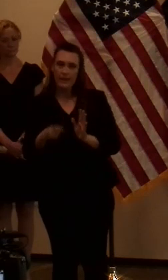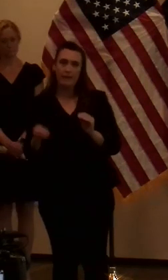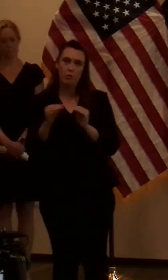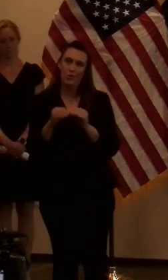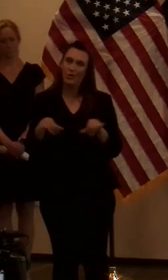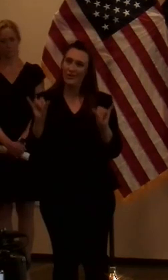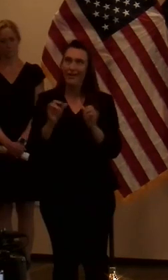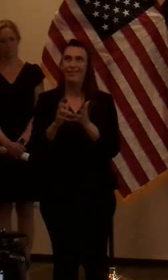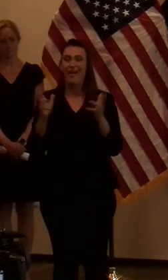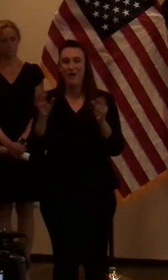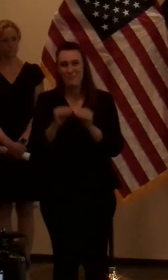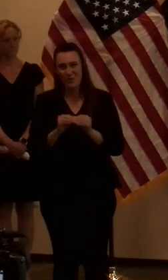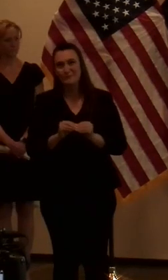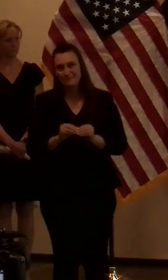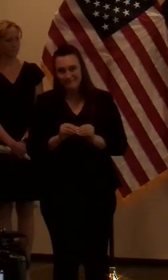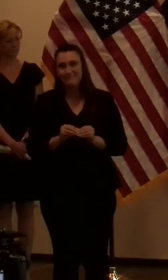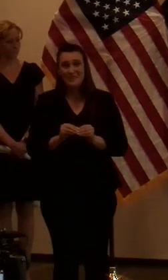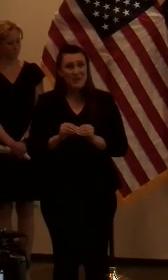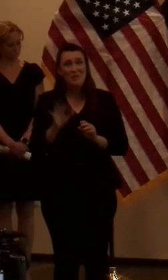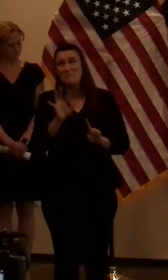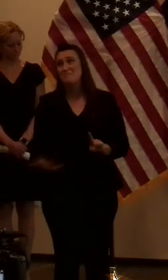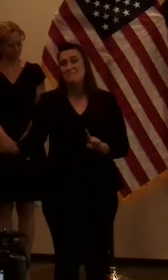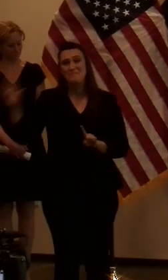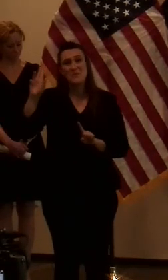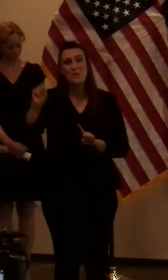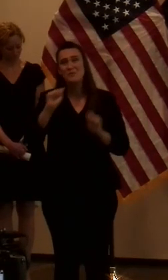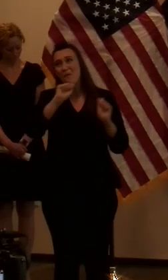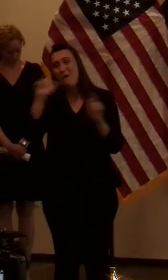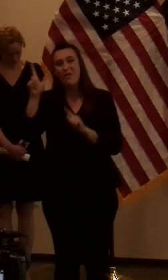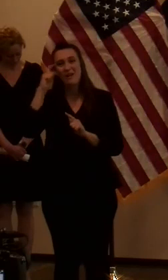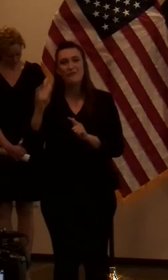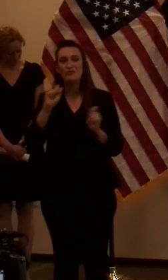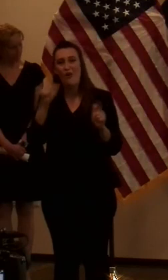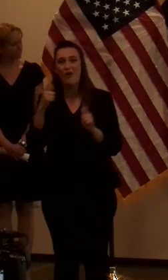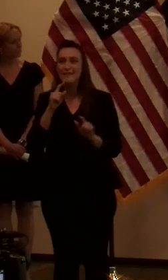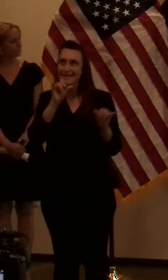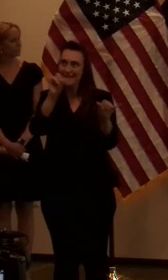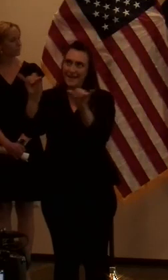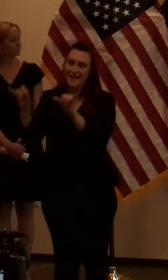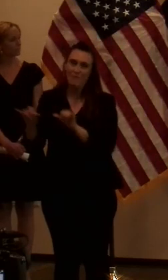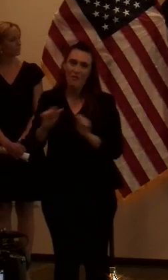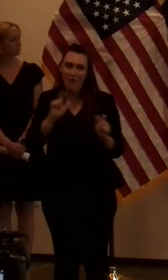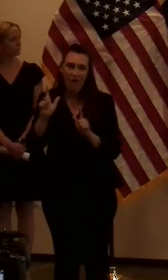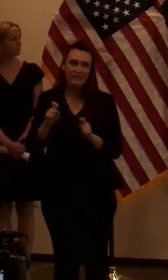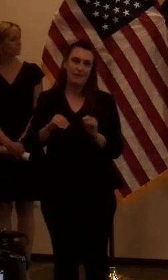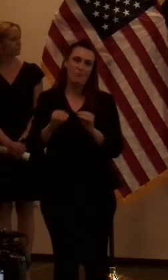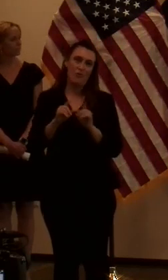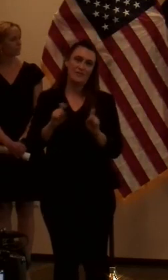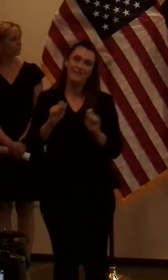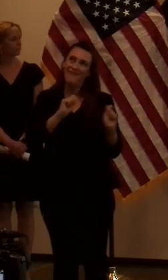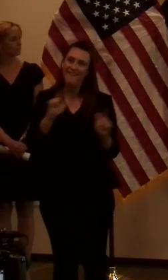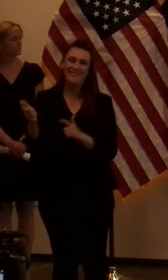lot more. And there's not a governor in the country who doesn't need more testing, with a greater